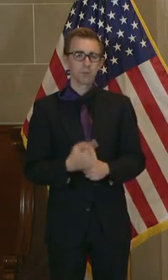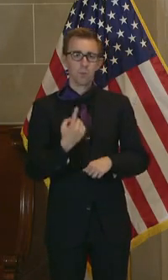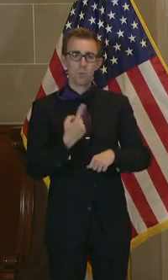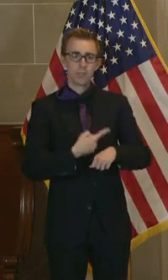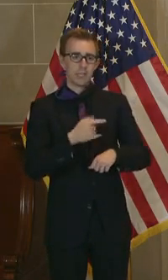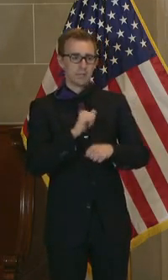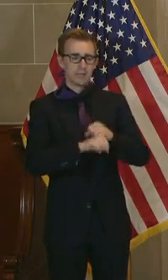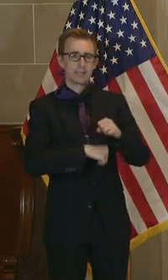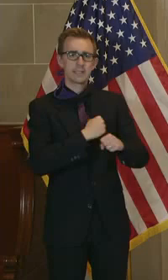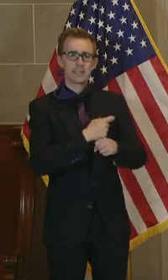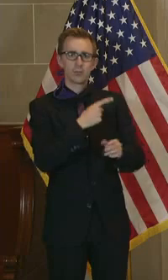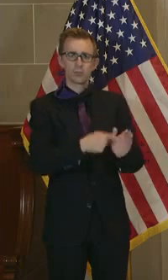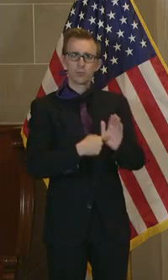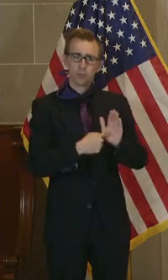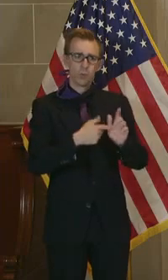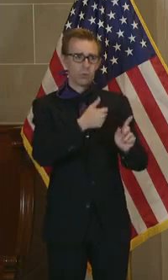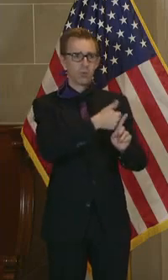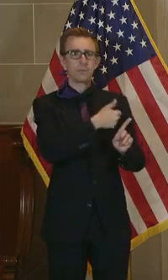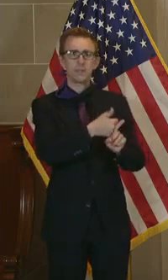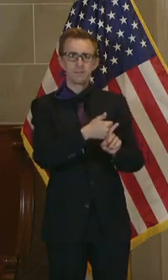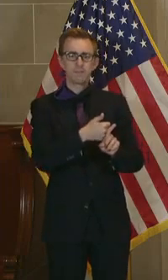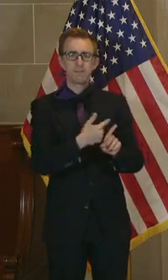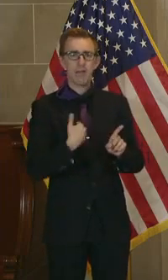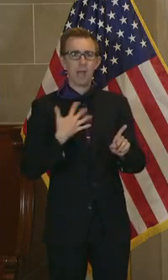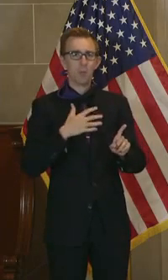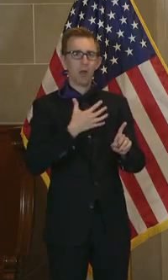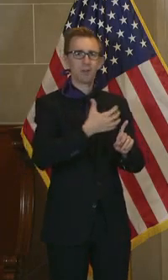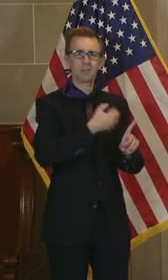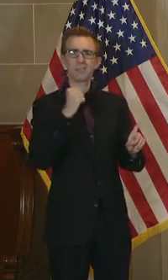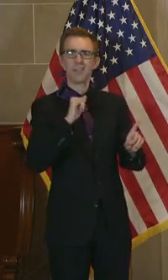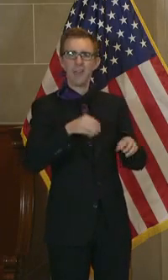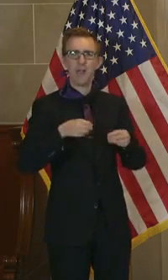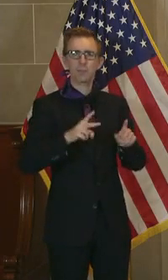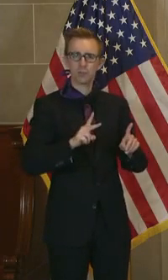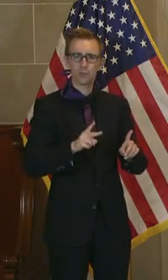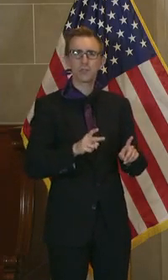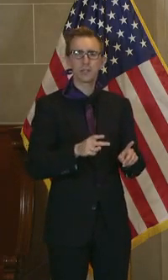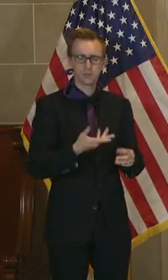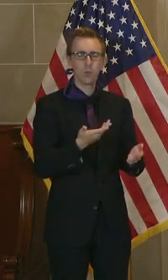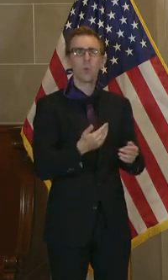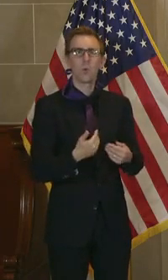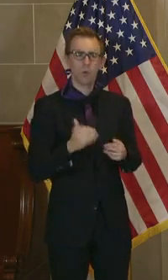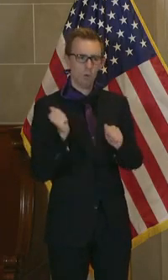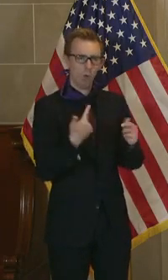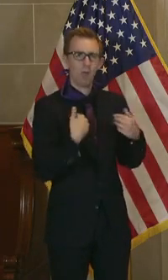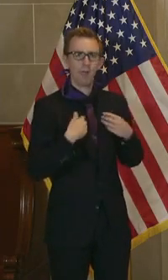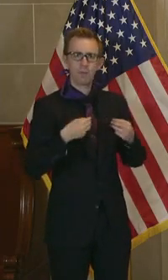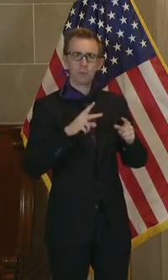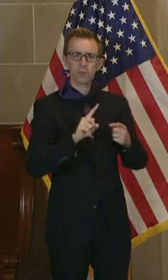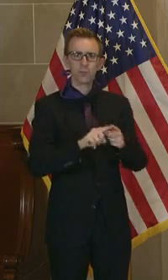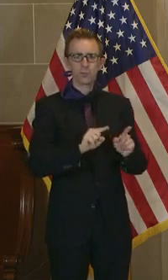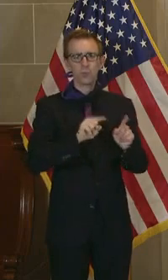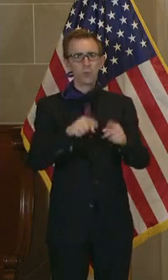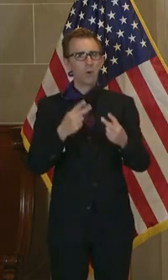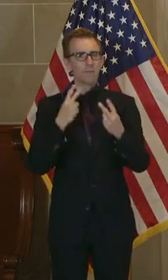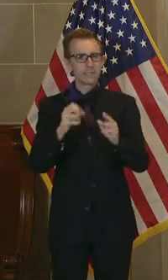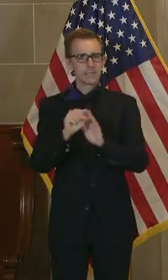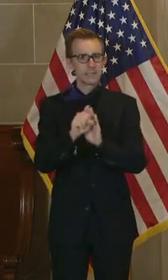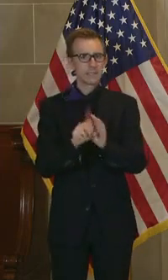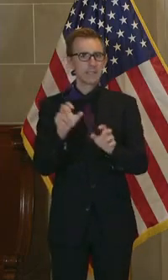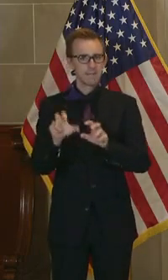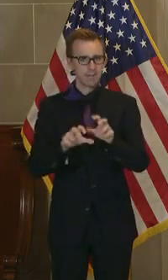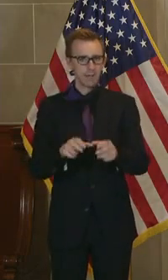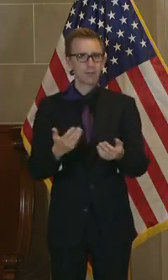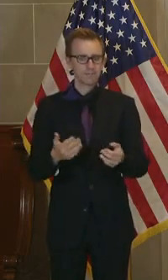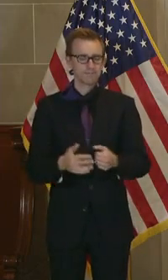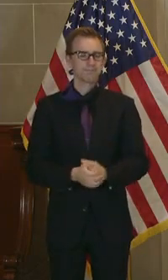year they get to showcase who they are. I don't want to take that opportunity away from anybody, so everybody will have opportunity to go out and visit the state fair. So let me say